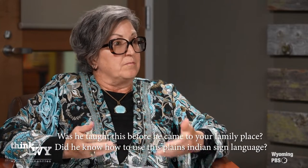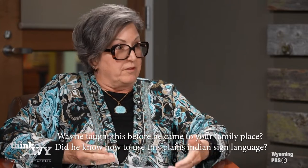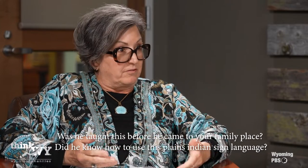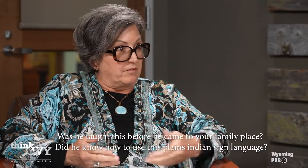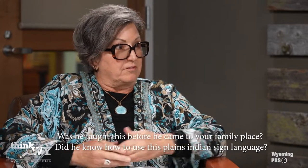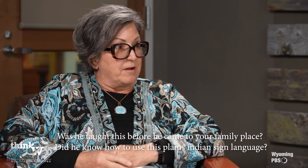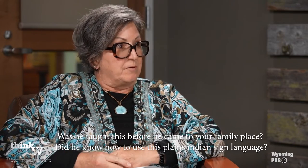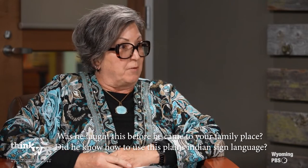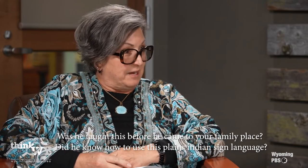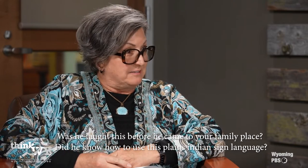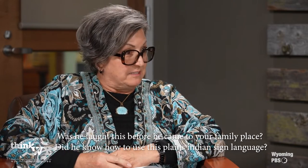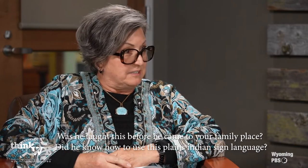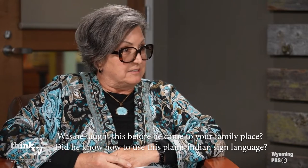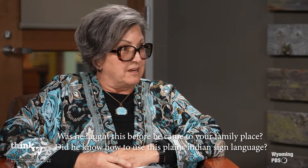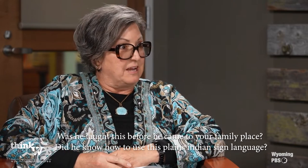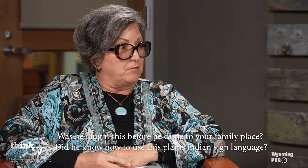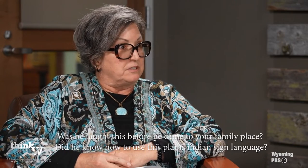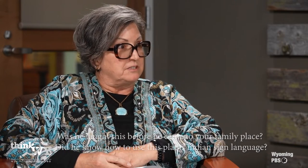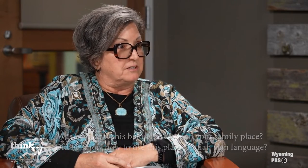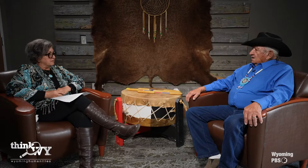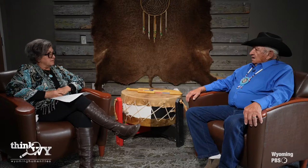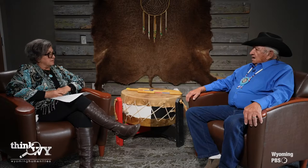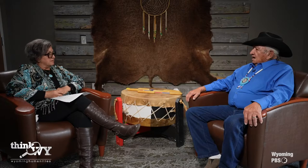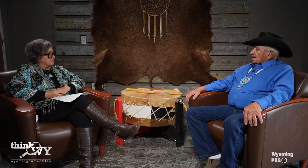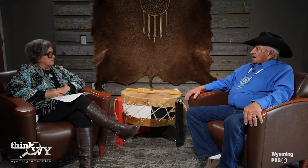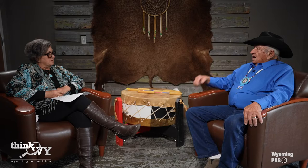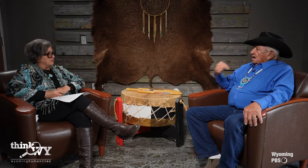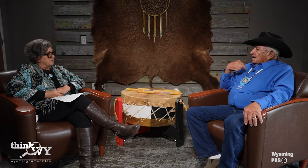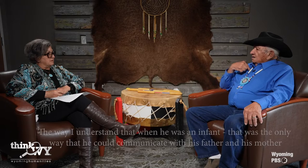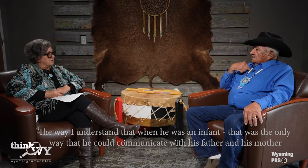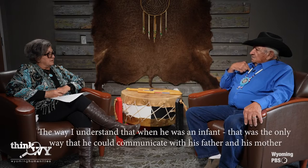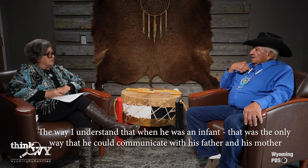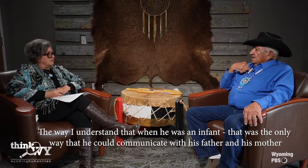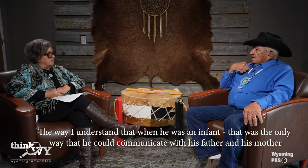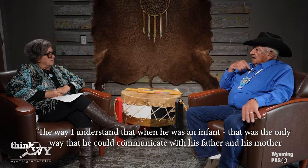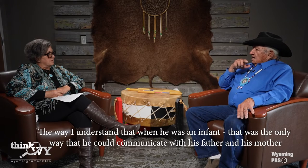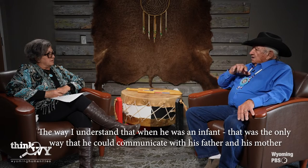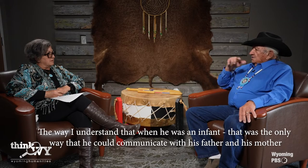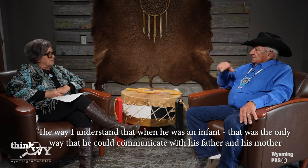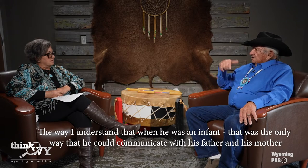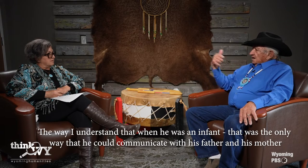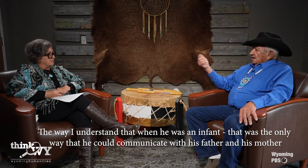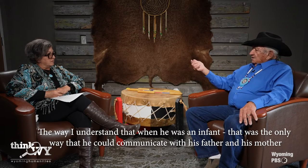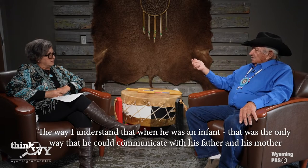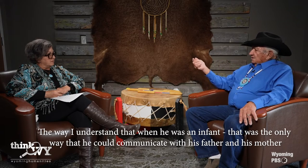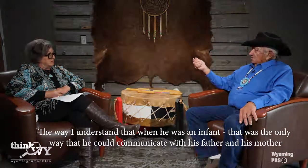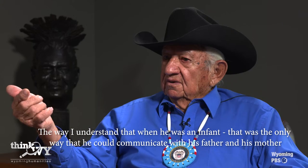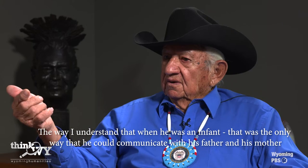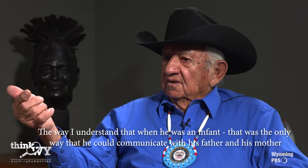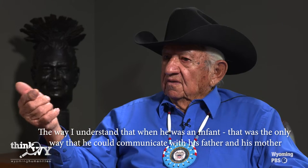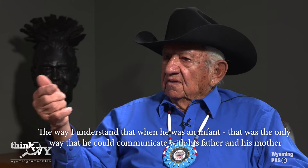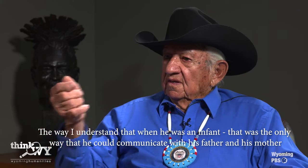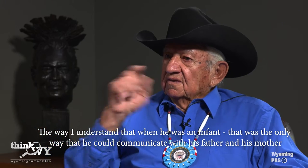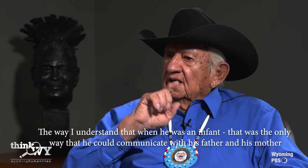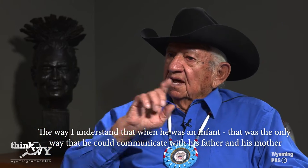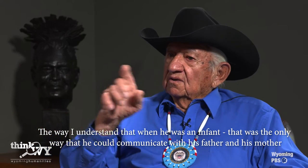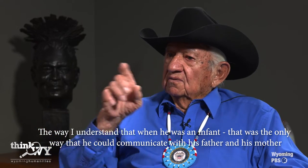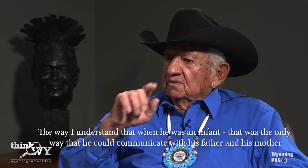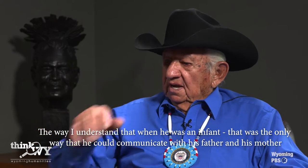this type of Plains Indian sign language? The way I understand that when he